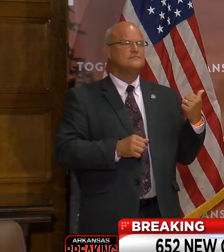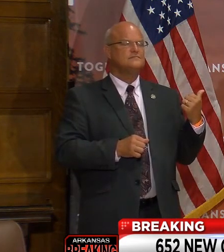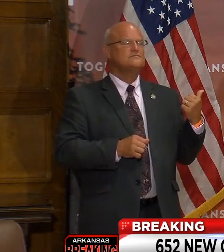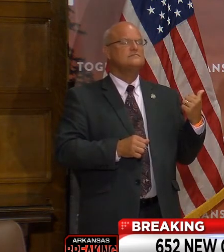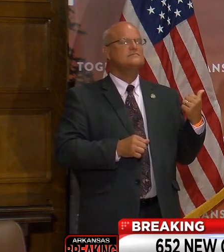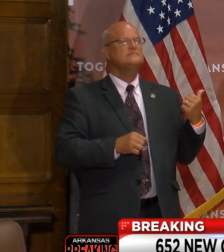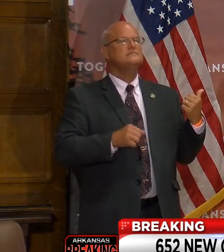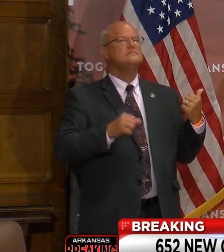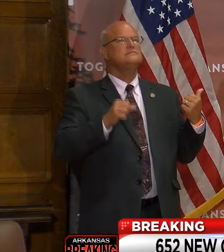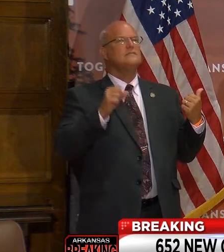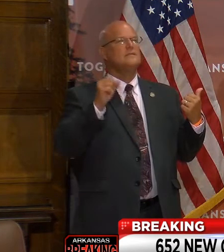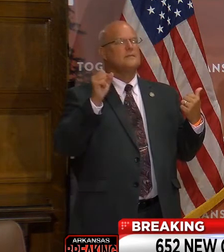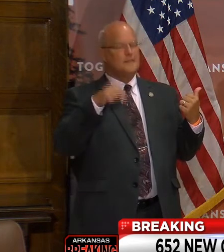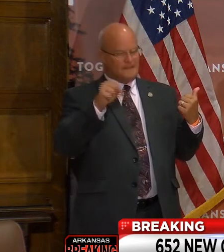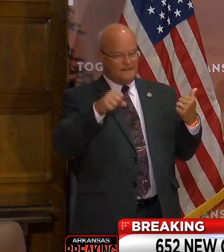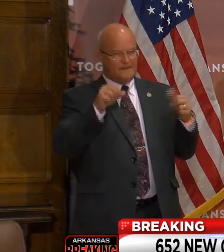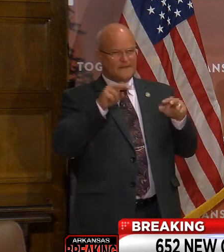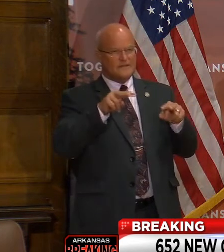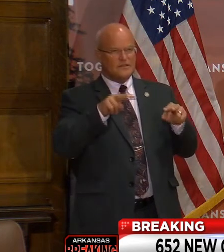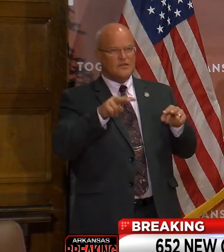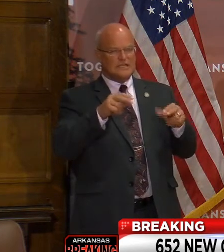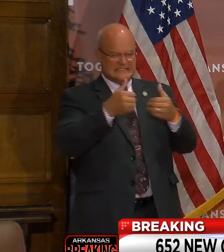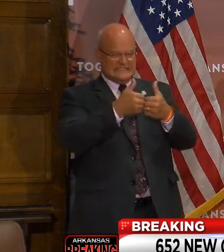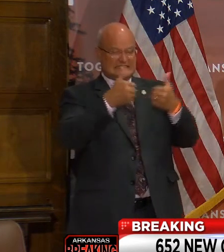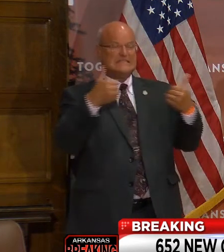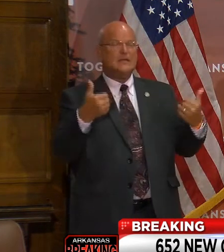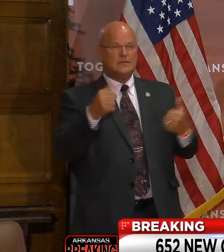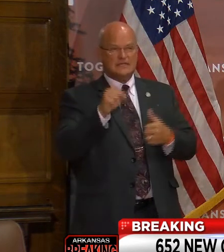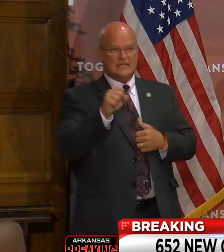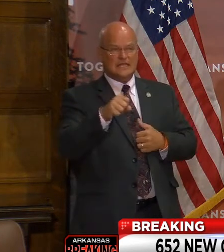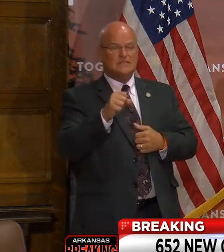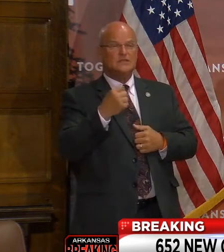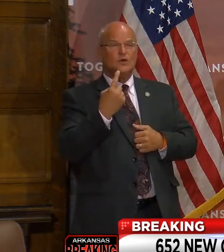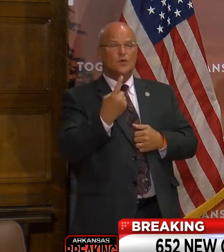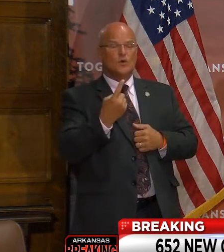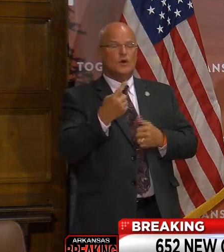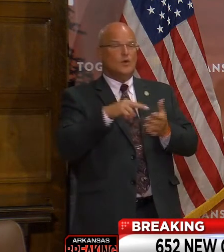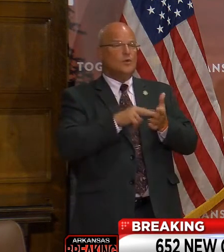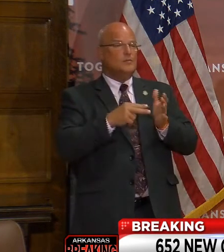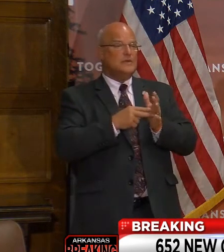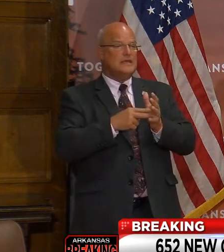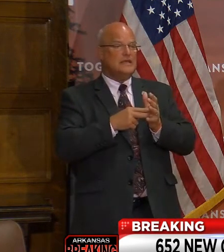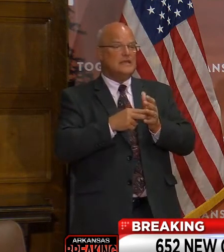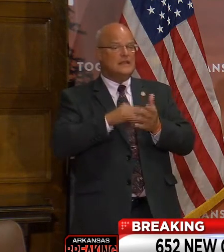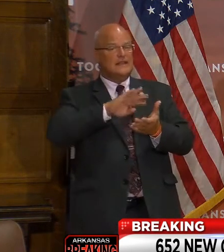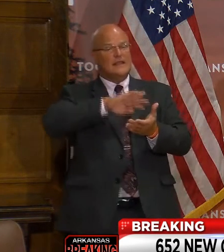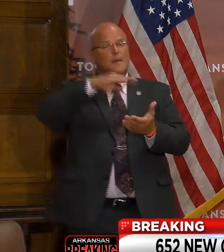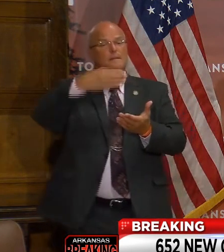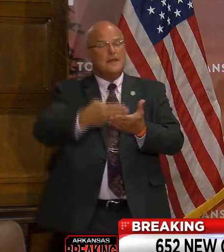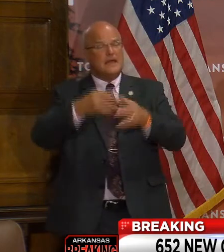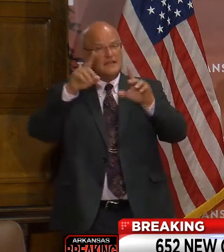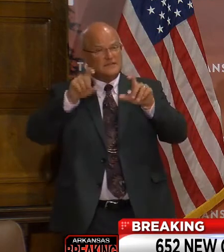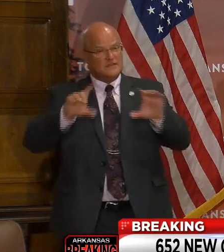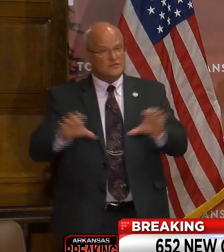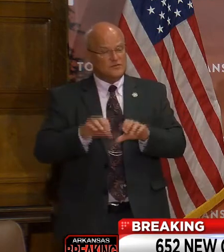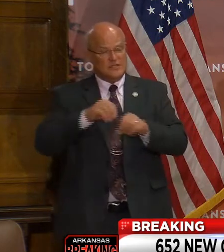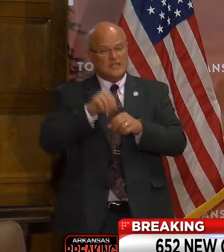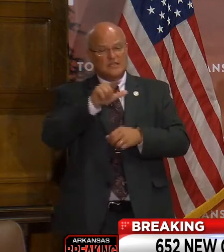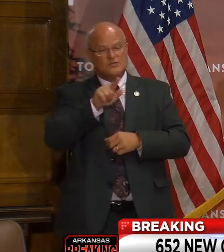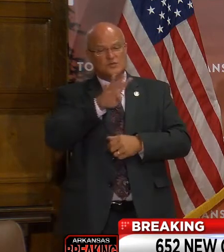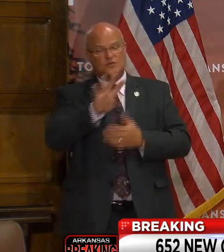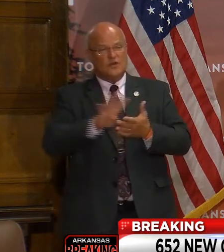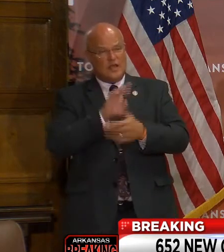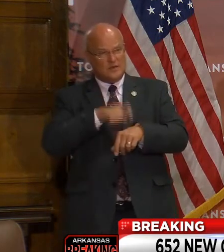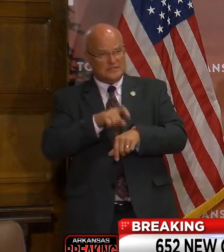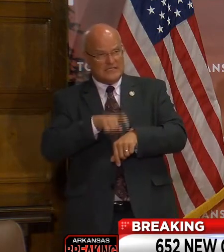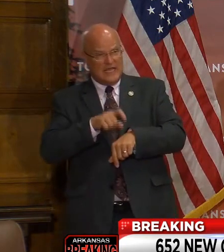Yes, I mean, you have to look at them a little bit separately. One would be the amount of testing that we're doing in a 24-hour